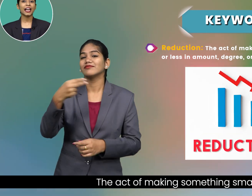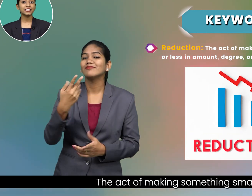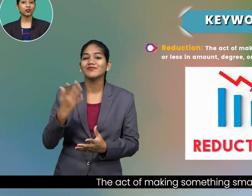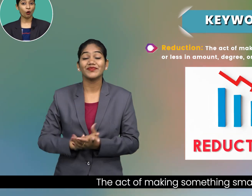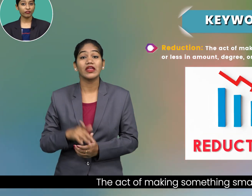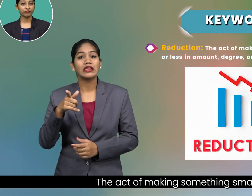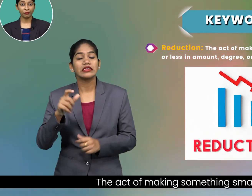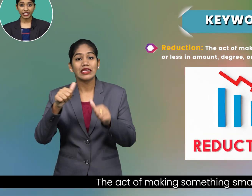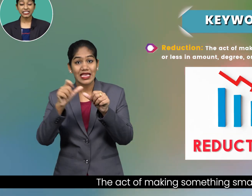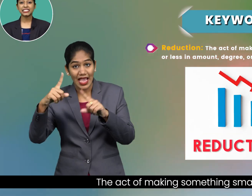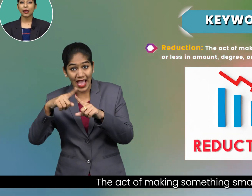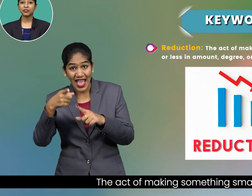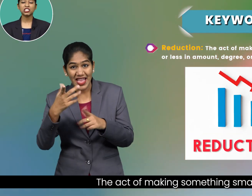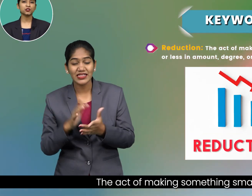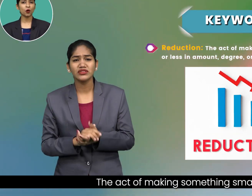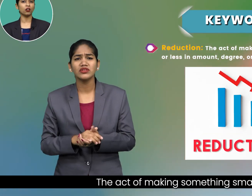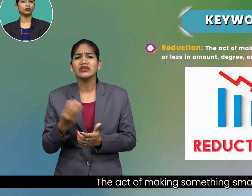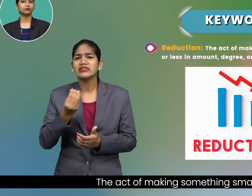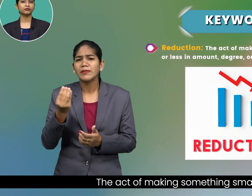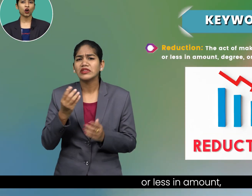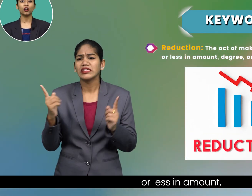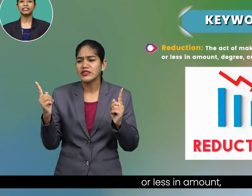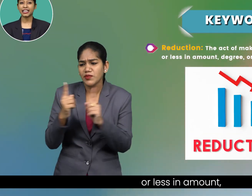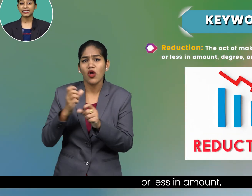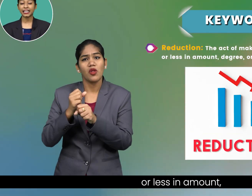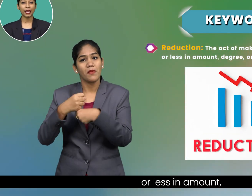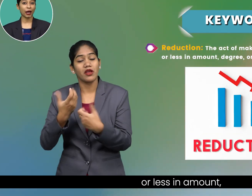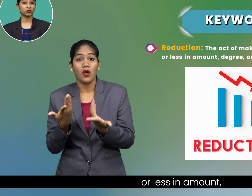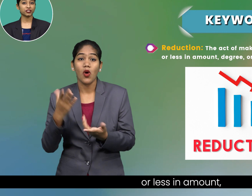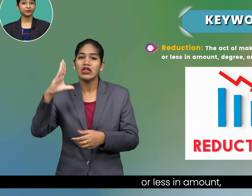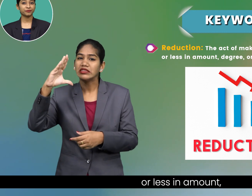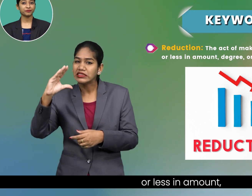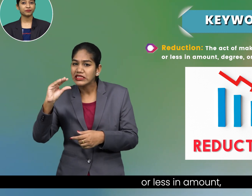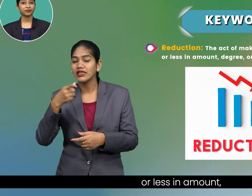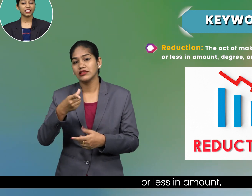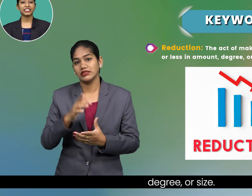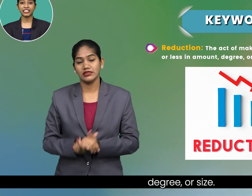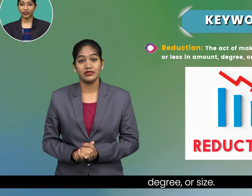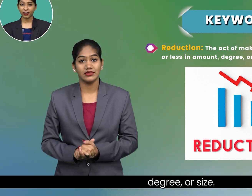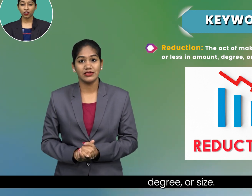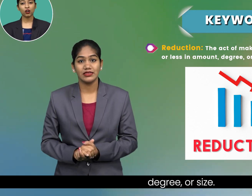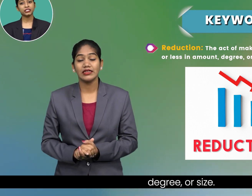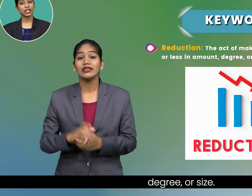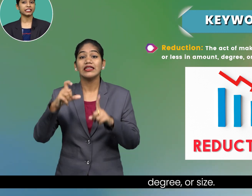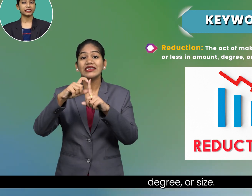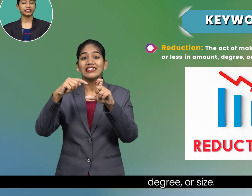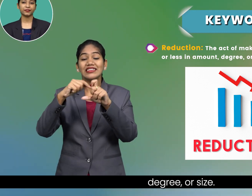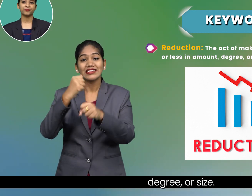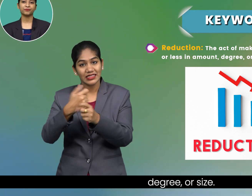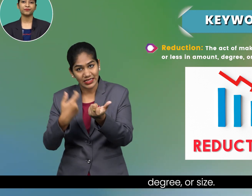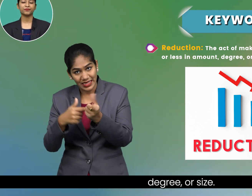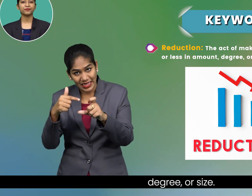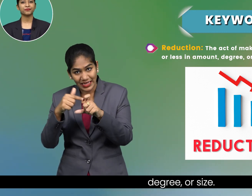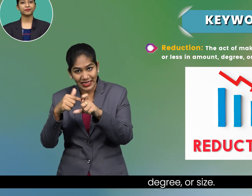the act of making something smaller or less in amount, degree or size.